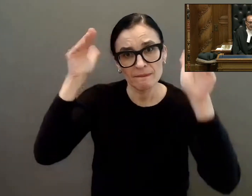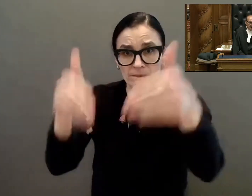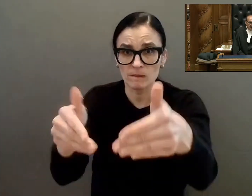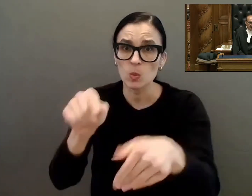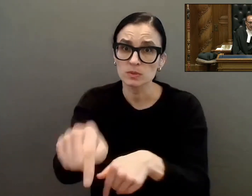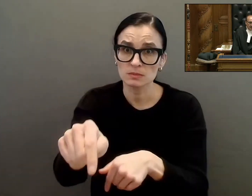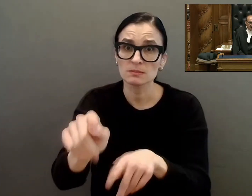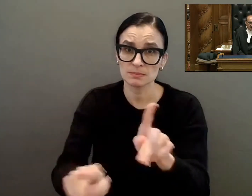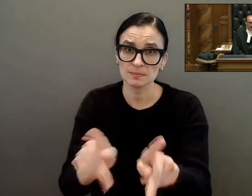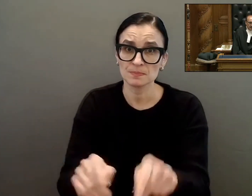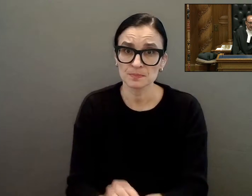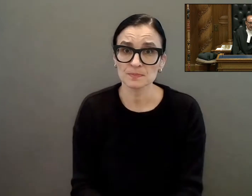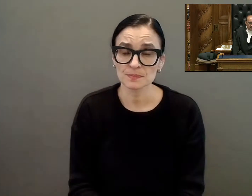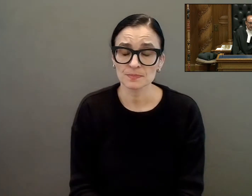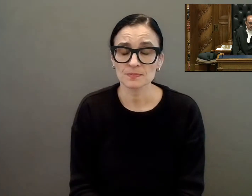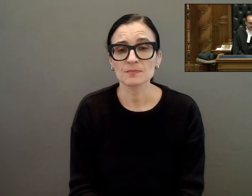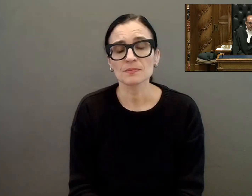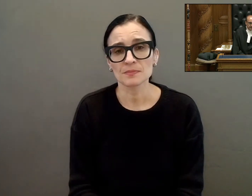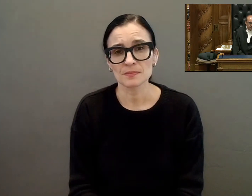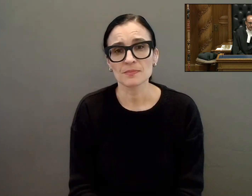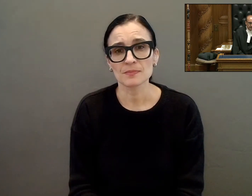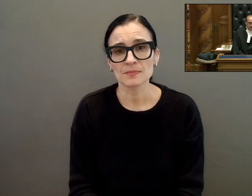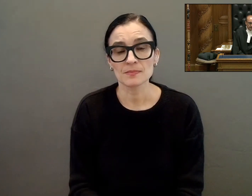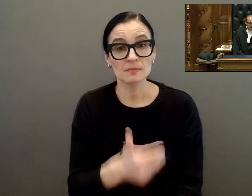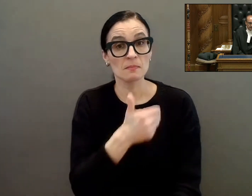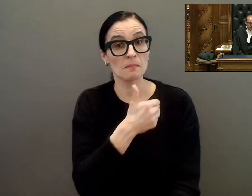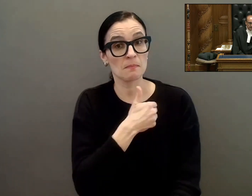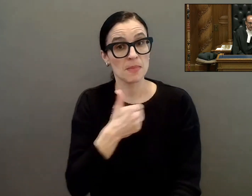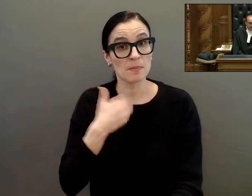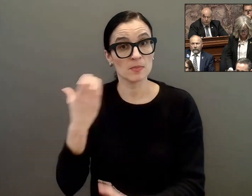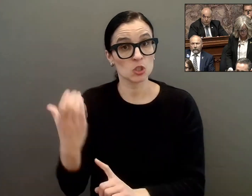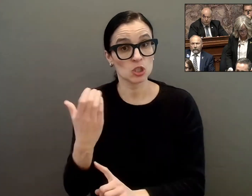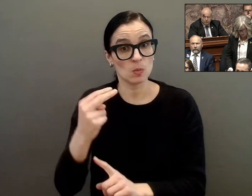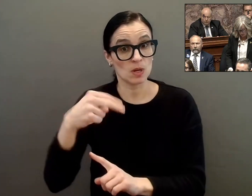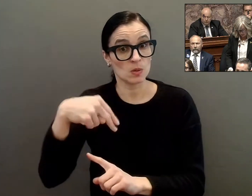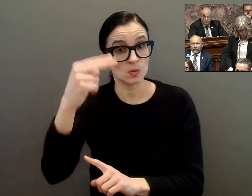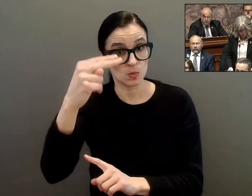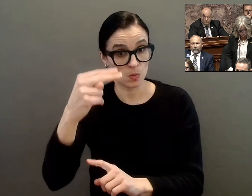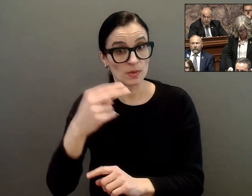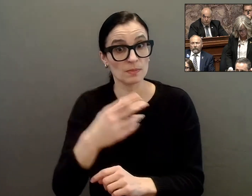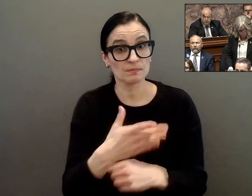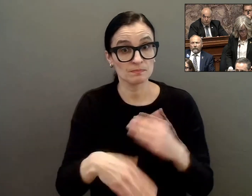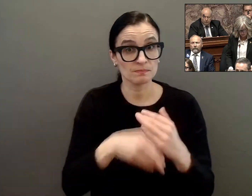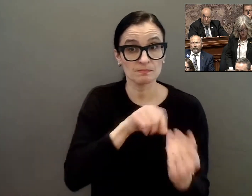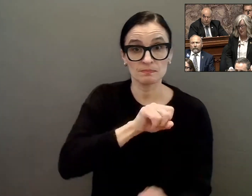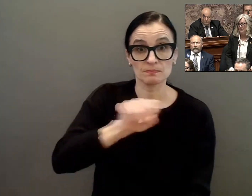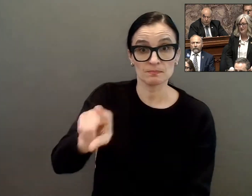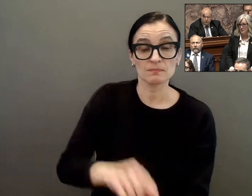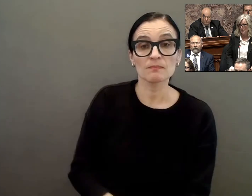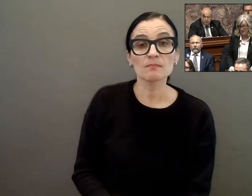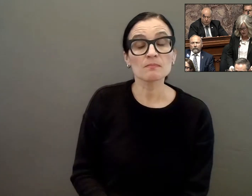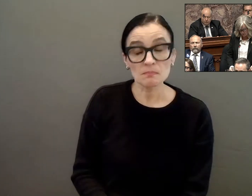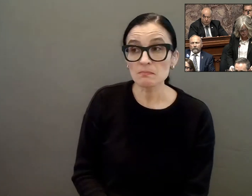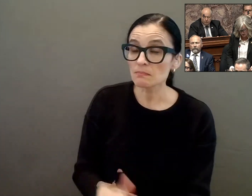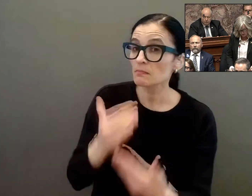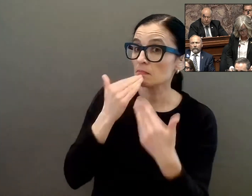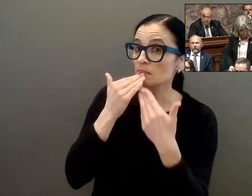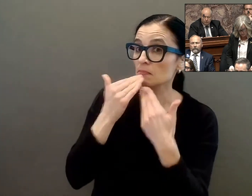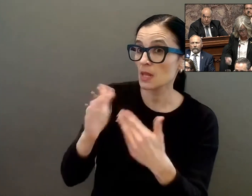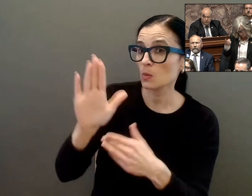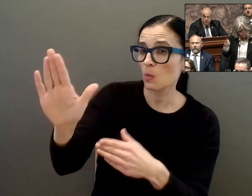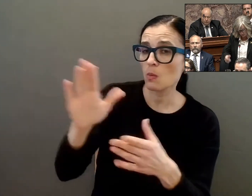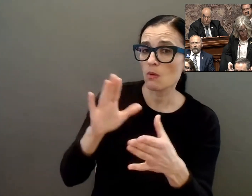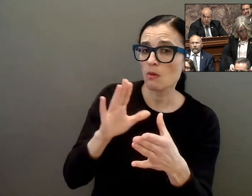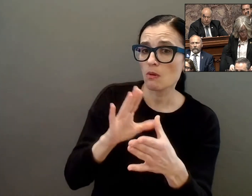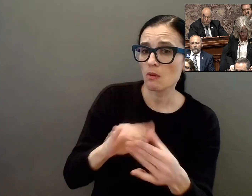Member for Chilliwack North, supplemental. Thank you for the comments from the Minister. I'm sure that the Mayor who I spoke with yesterday is